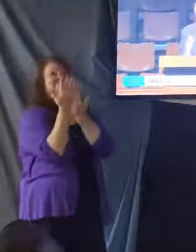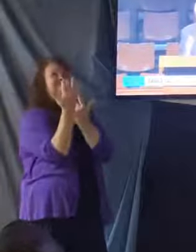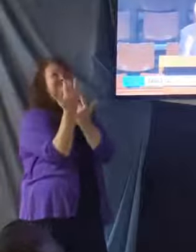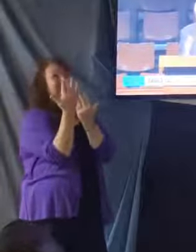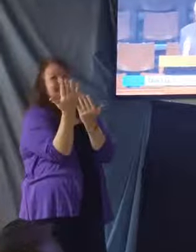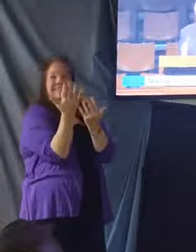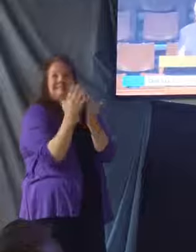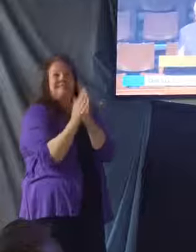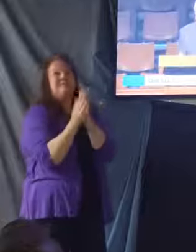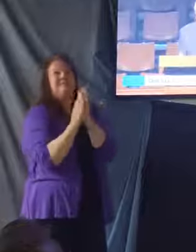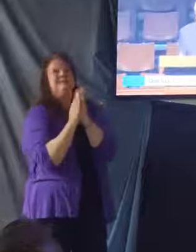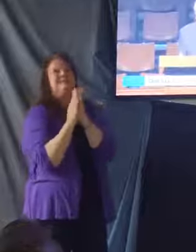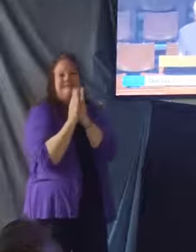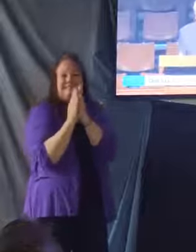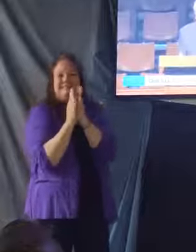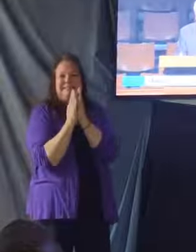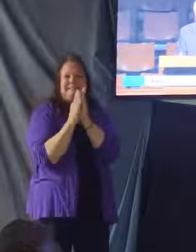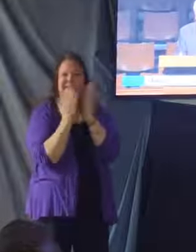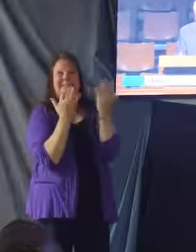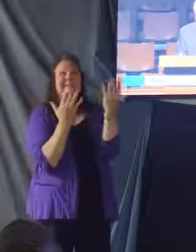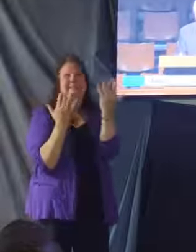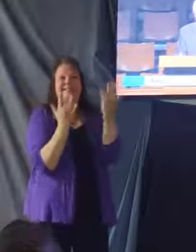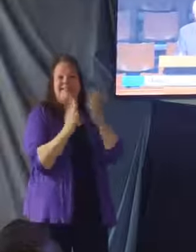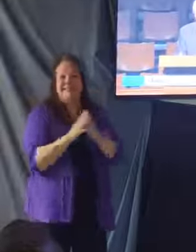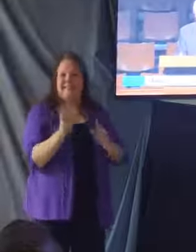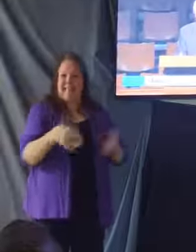anticipation, expectancy